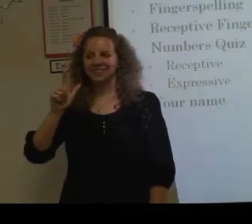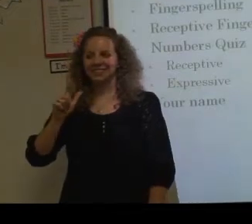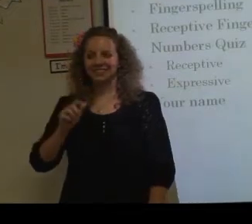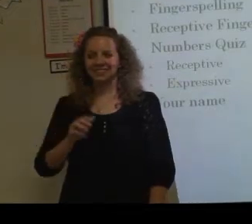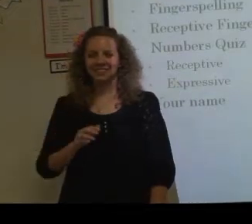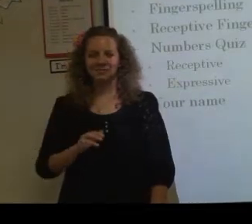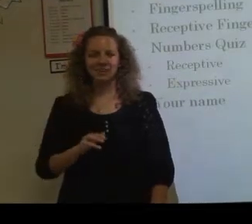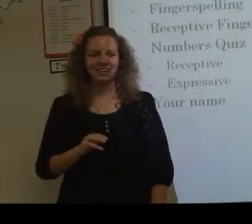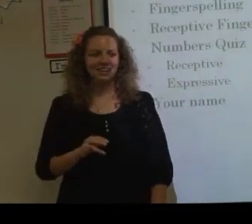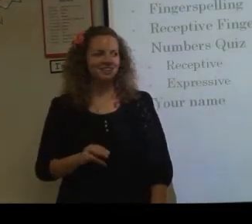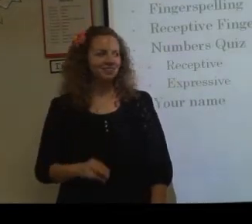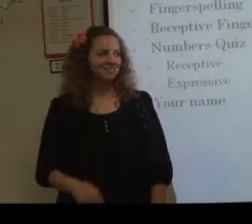Did everybody get it?